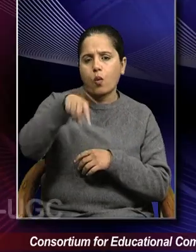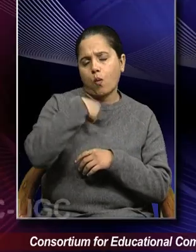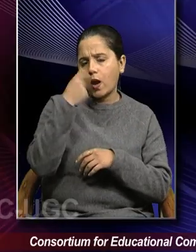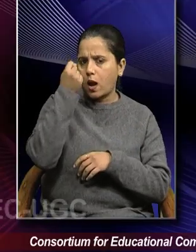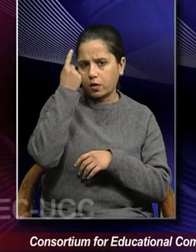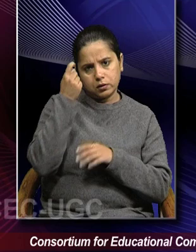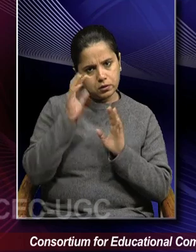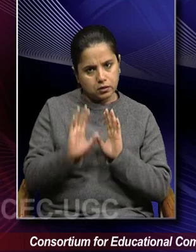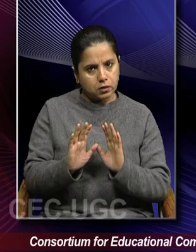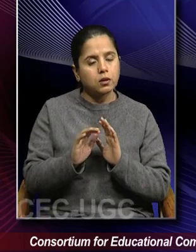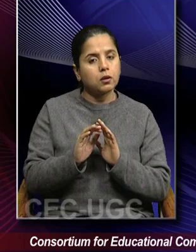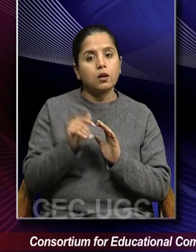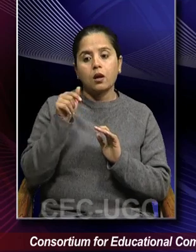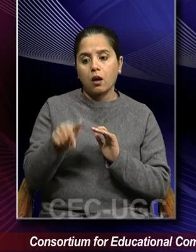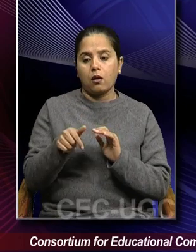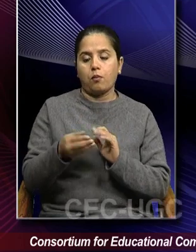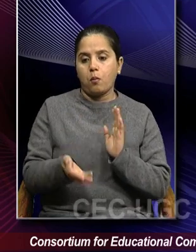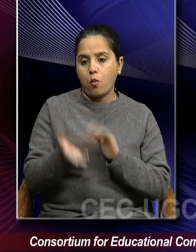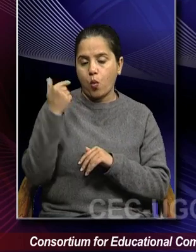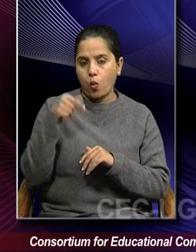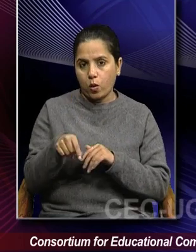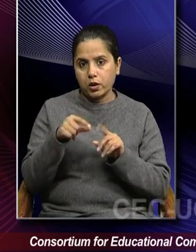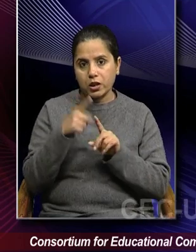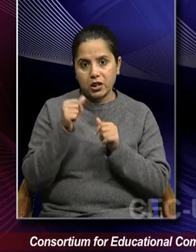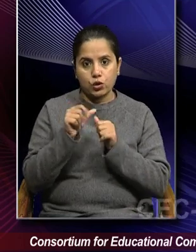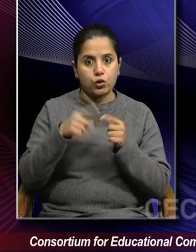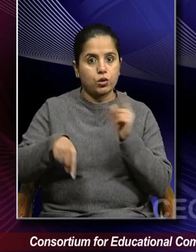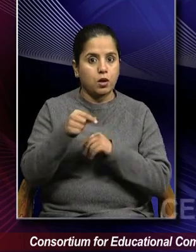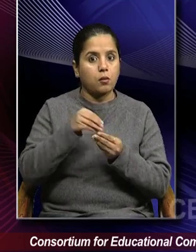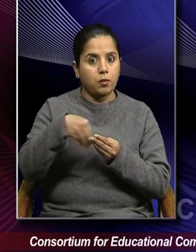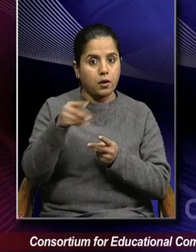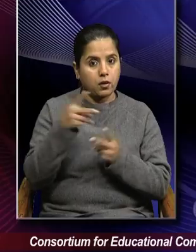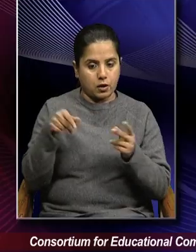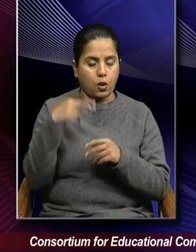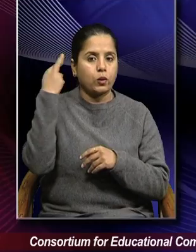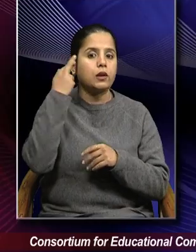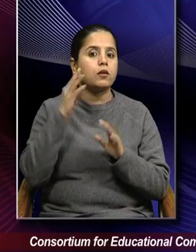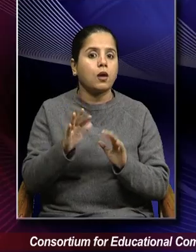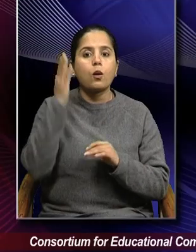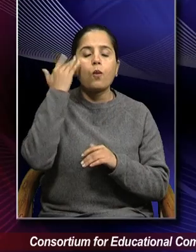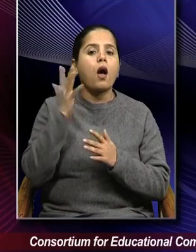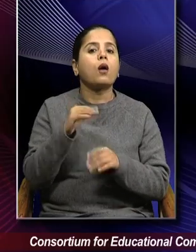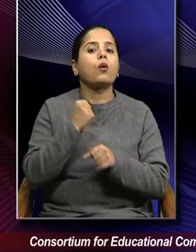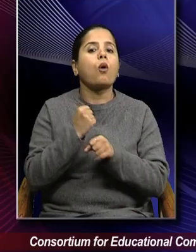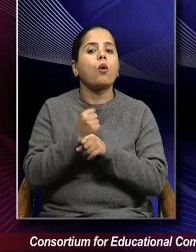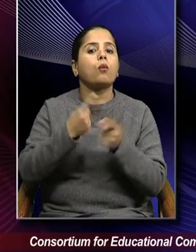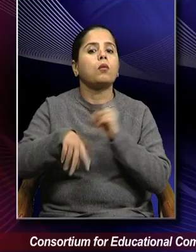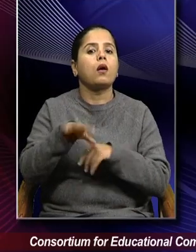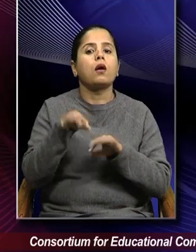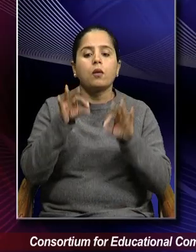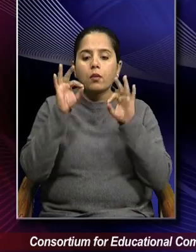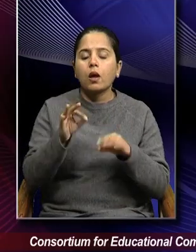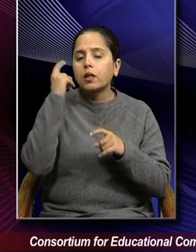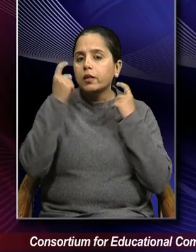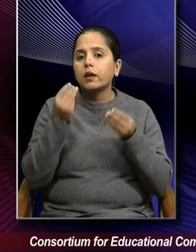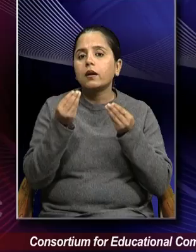that rising digital payments is also a reason why government has given a proper thought